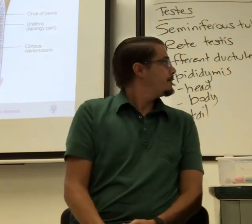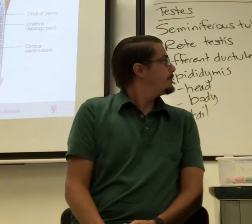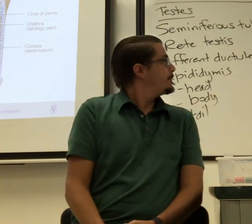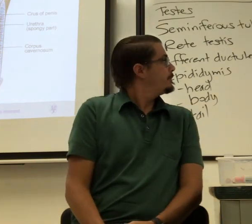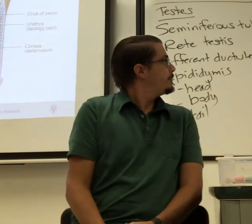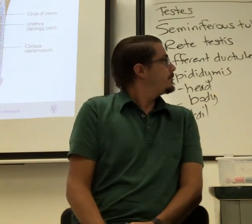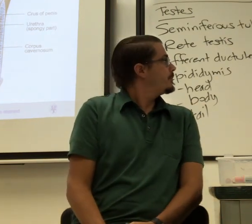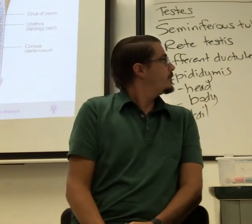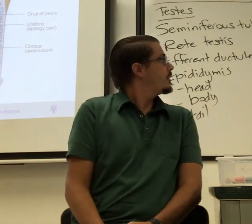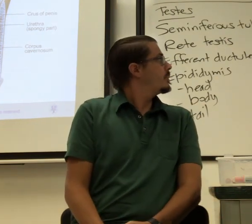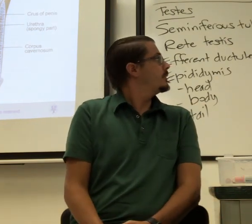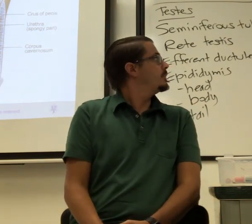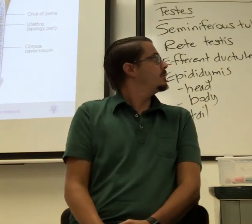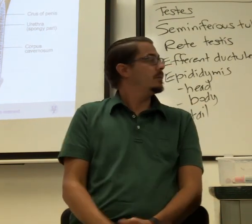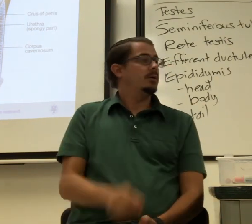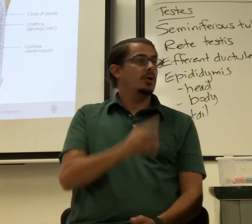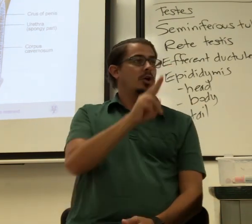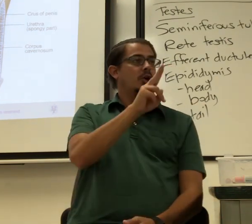urethra,